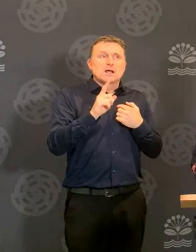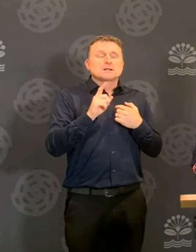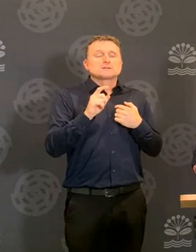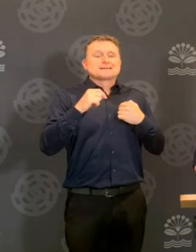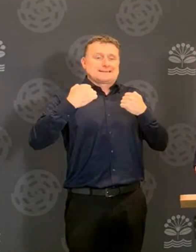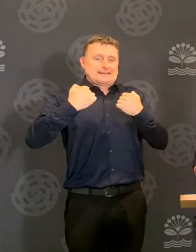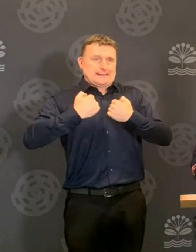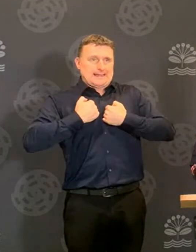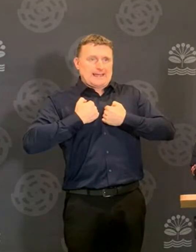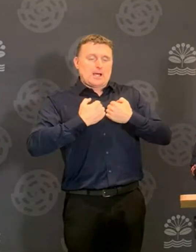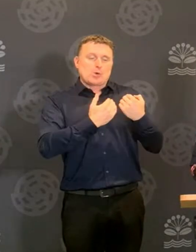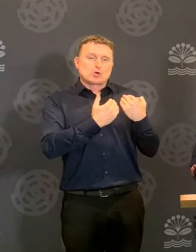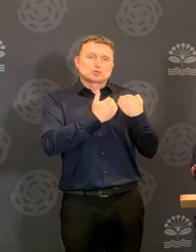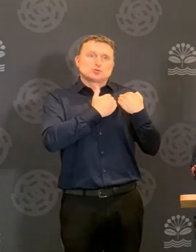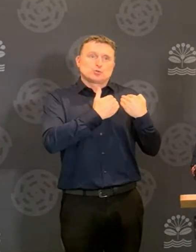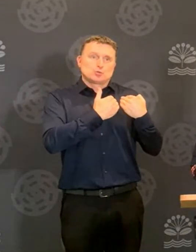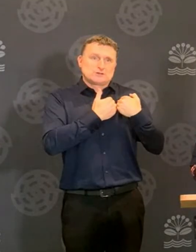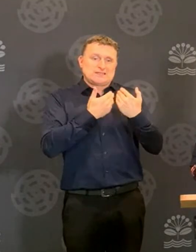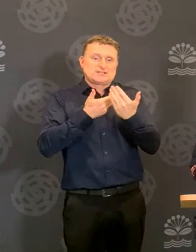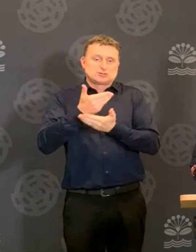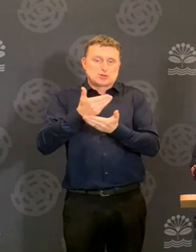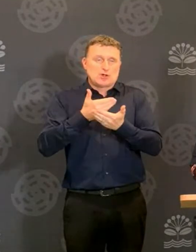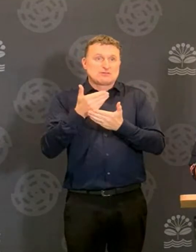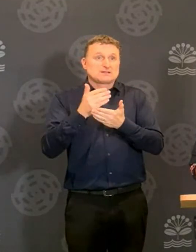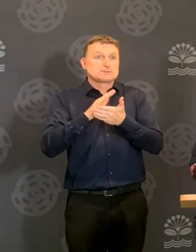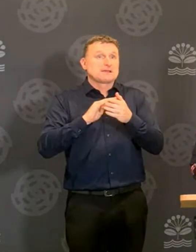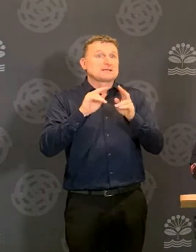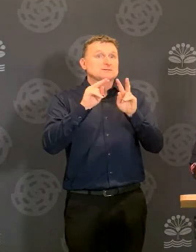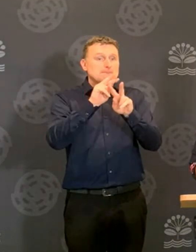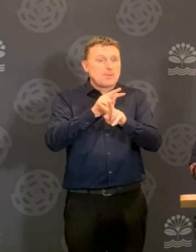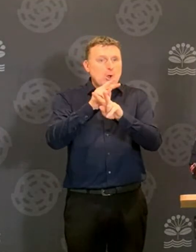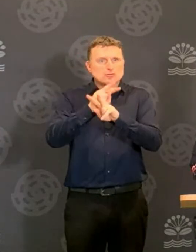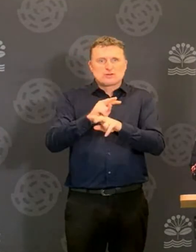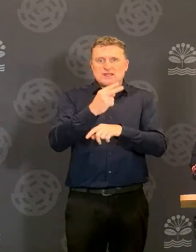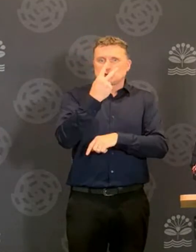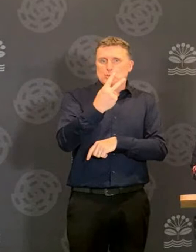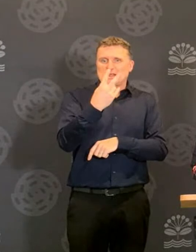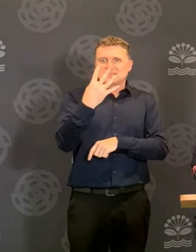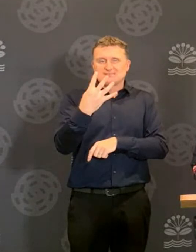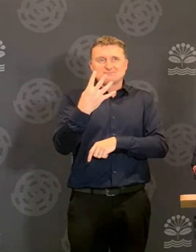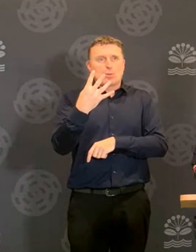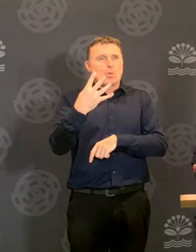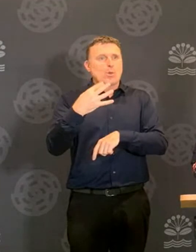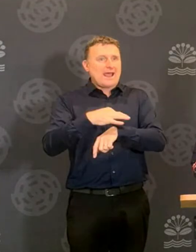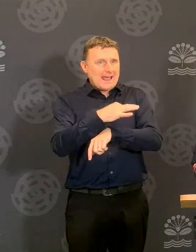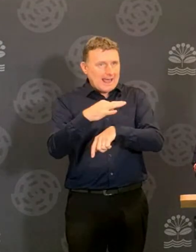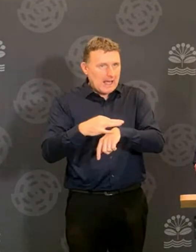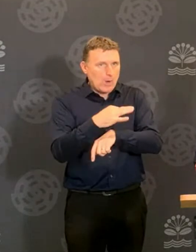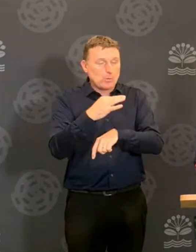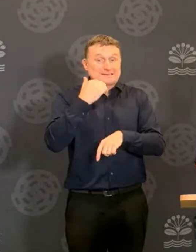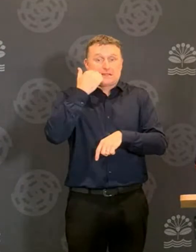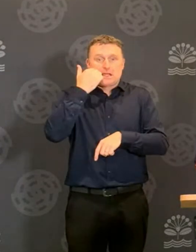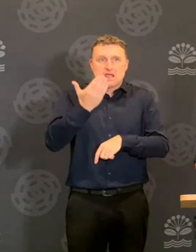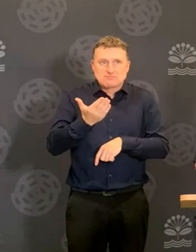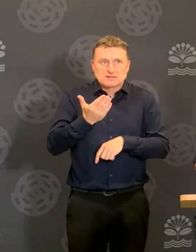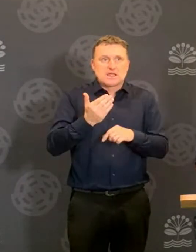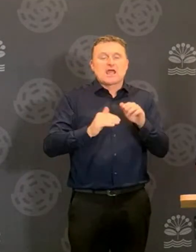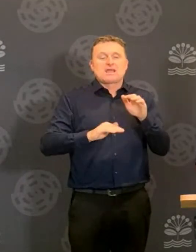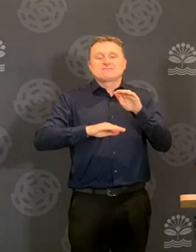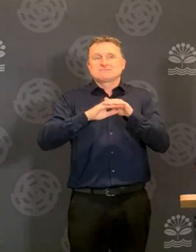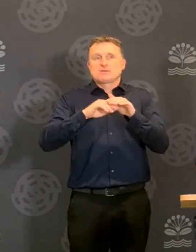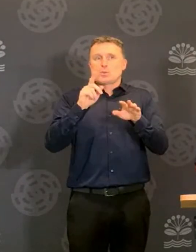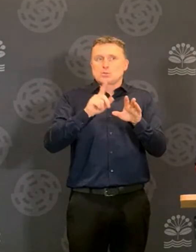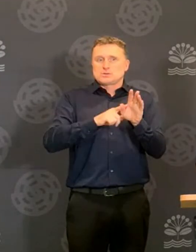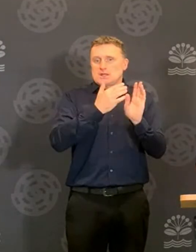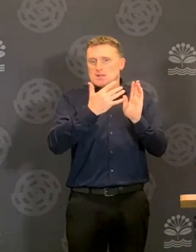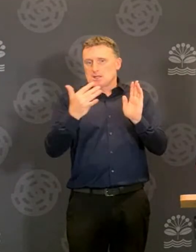service that is monitoring for emergency events 24/7, 365 days of the year. And we